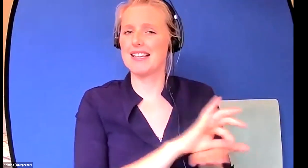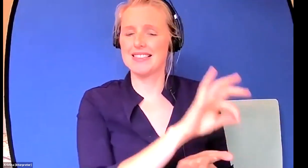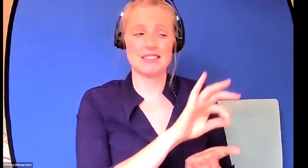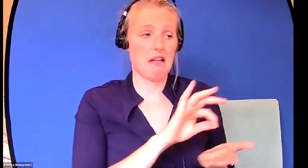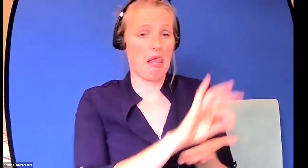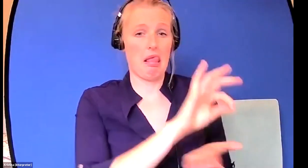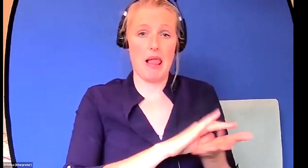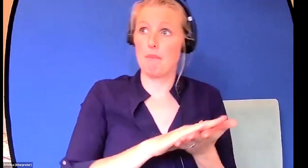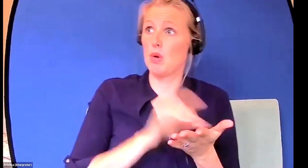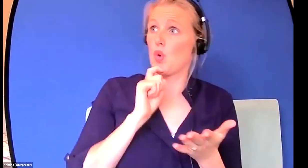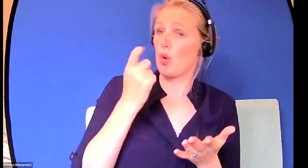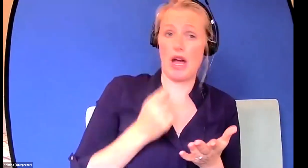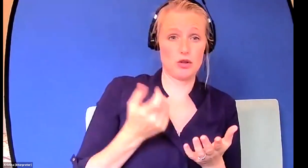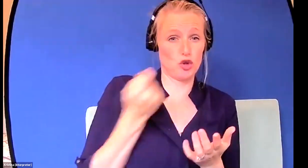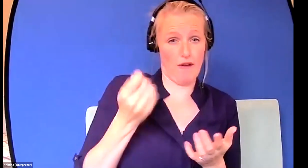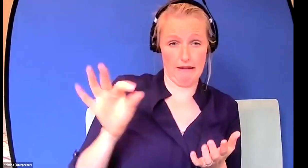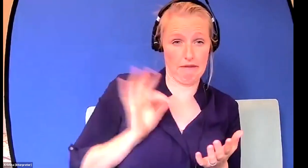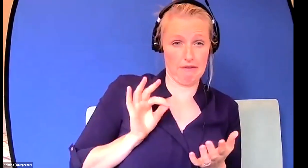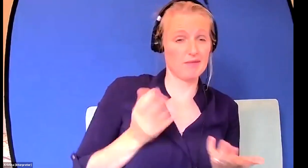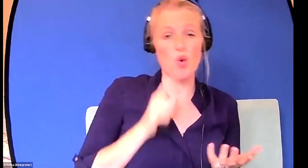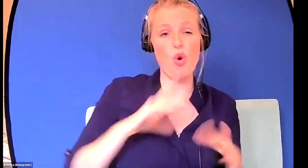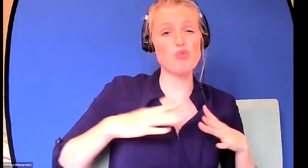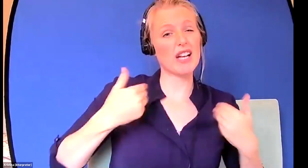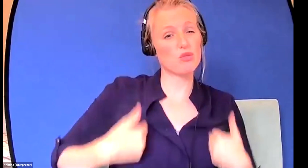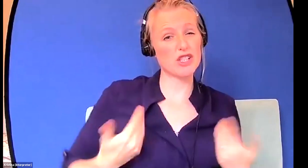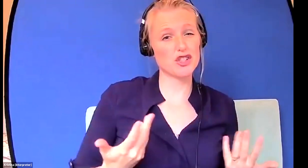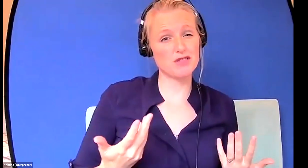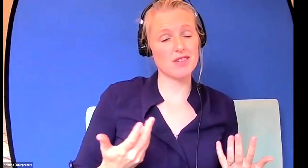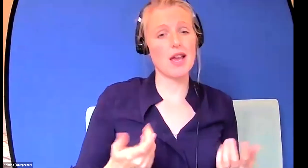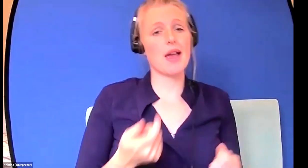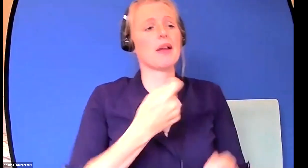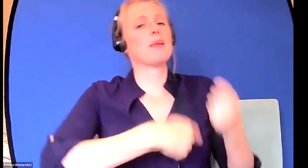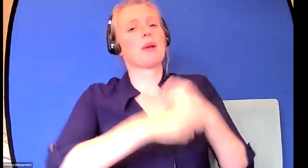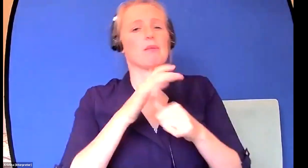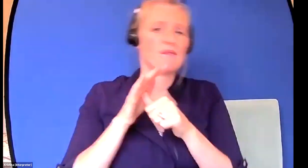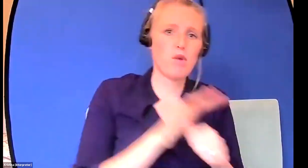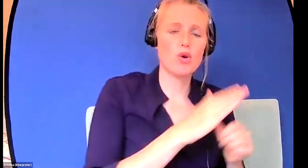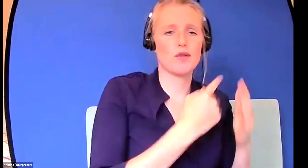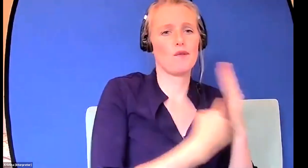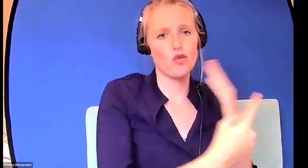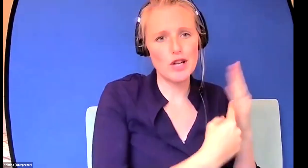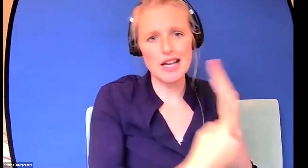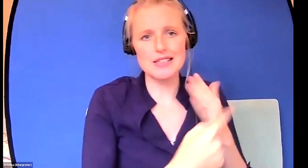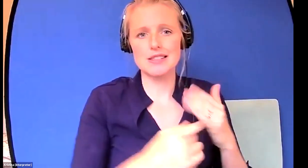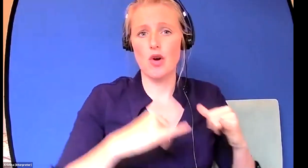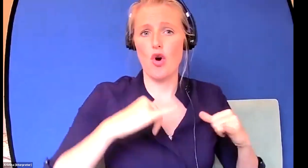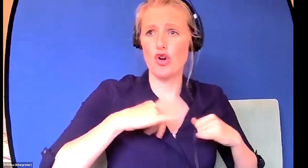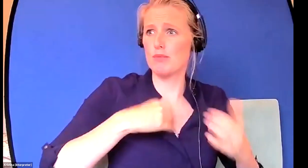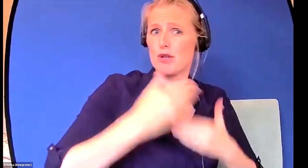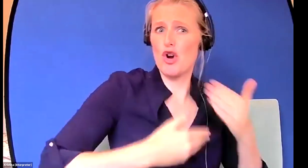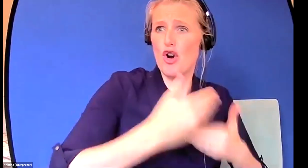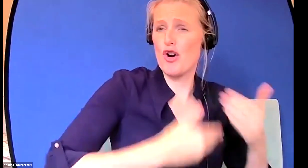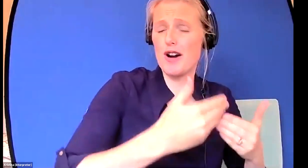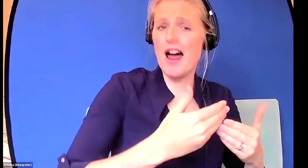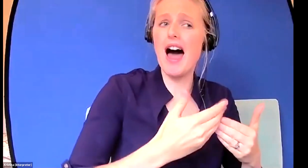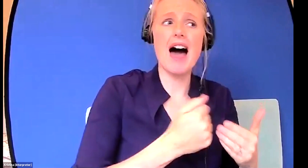privileged. And more widely, enforced freelancing and entrepreneurial independence had advantages, but